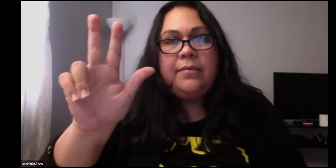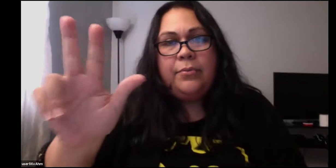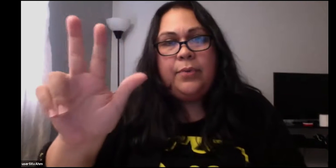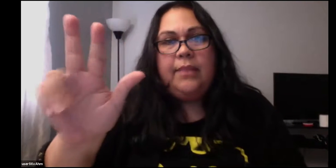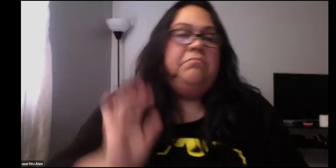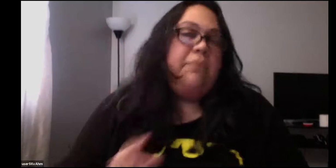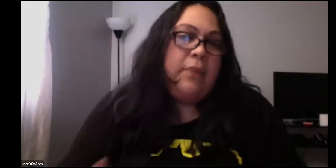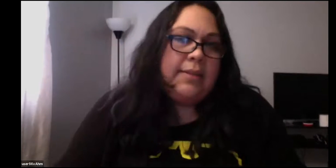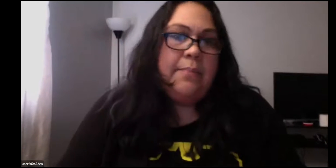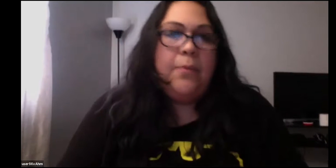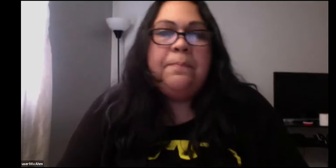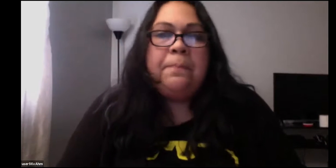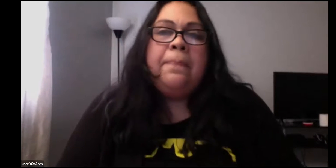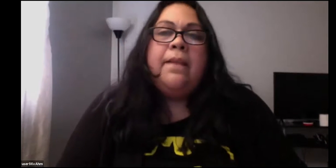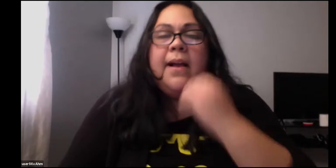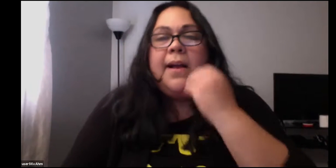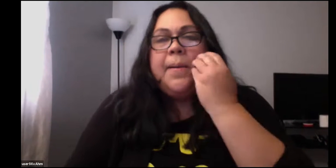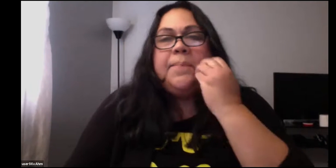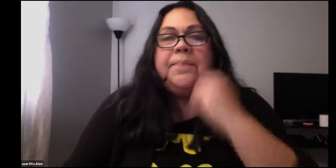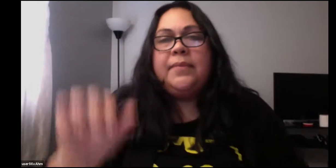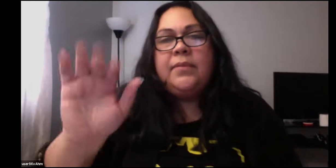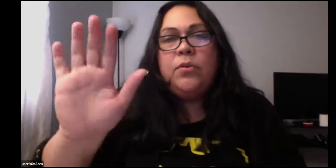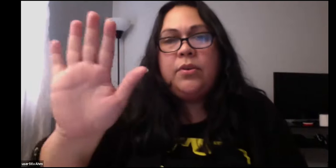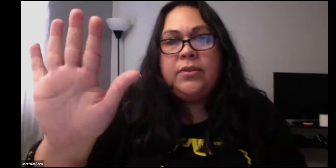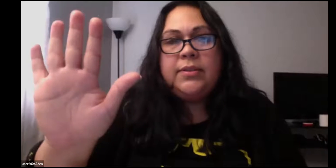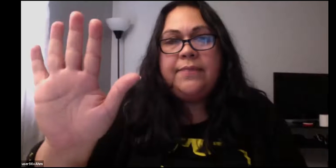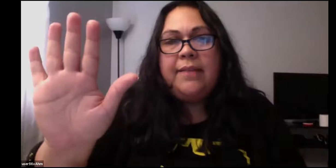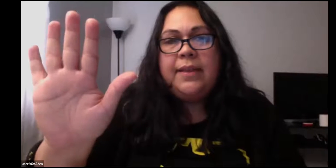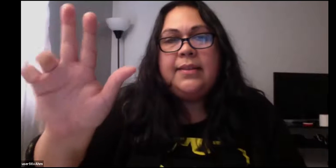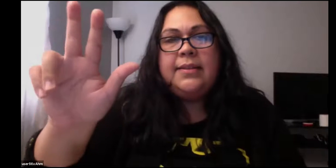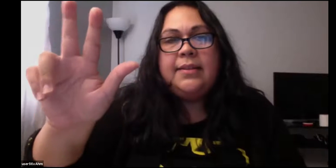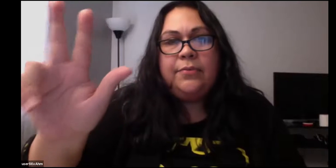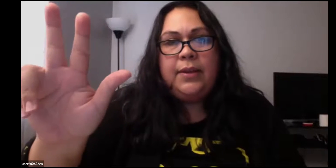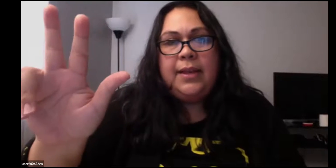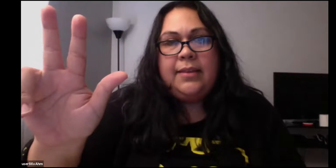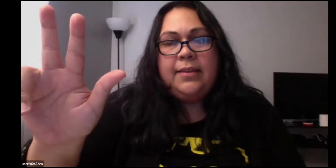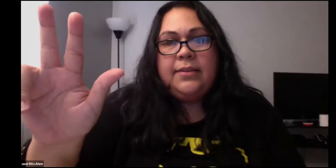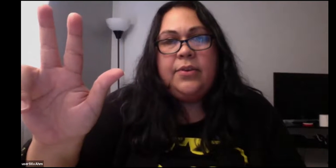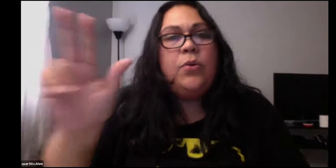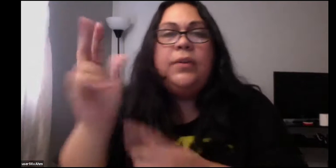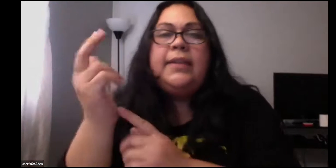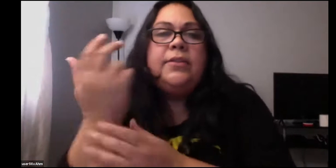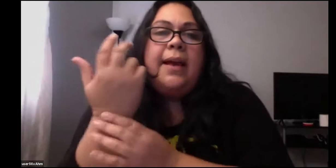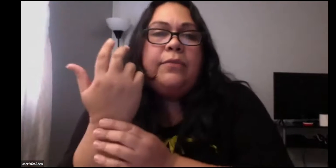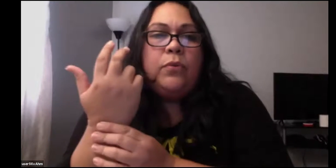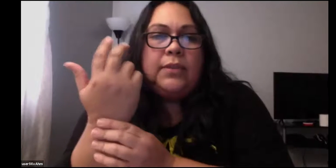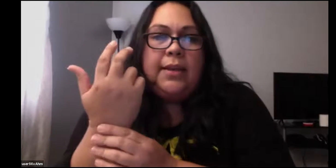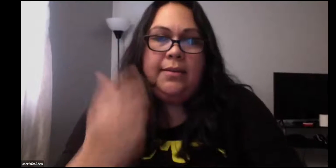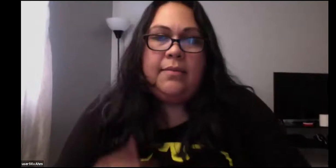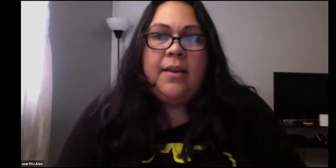53, for example. So you can use the 5 like this and the 3 like this. You don't need to have it rotated because